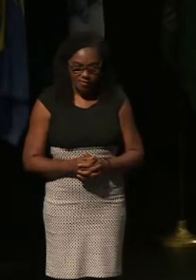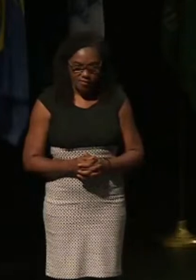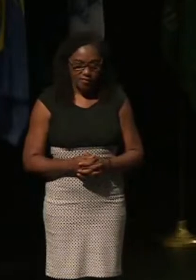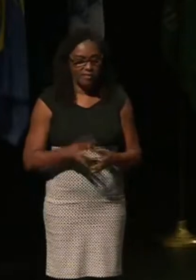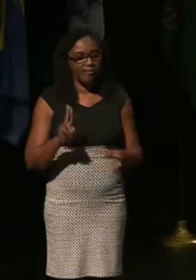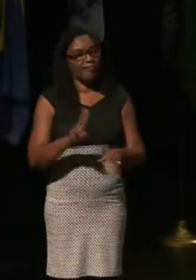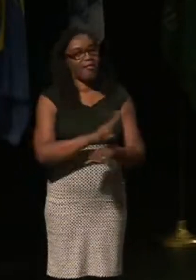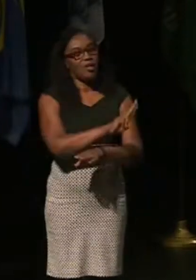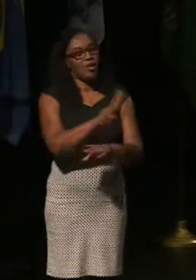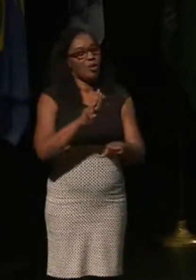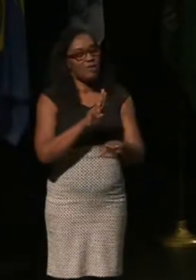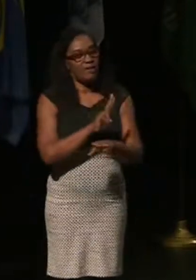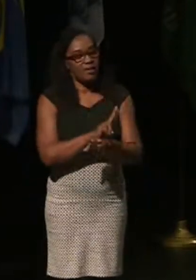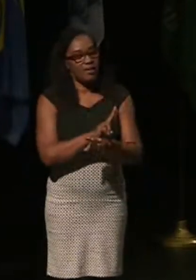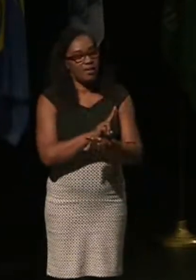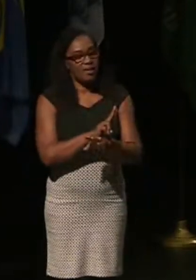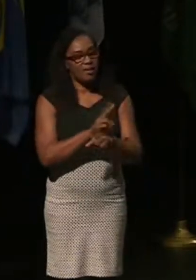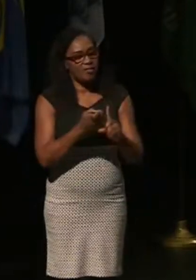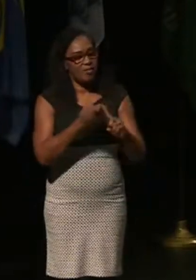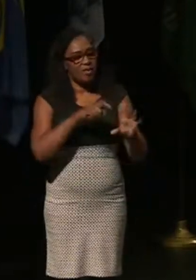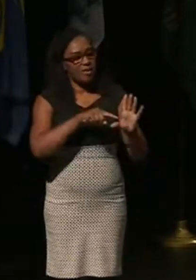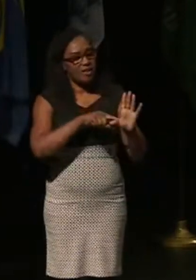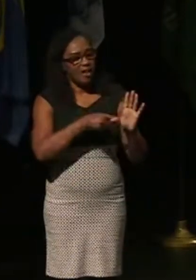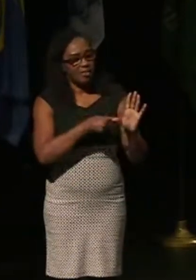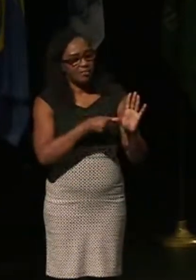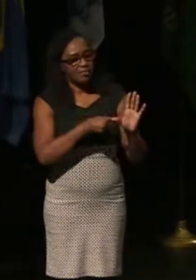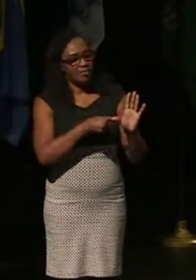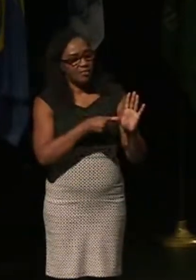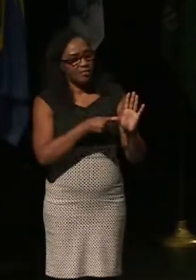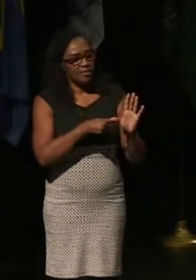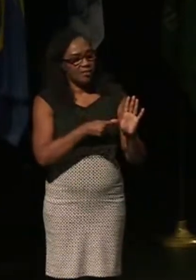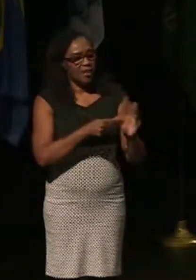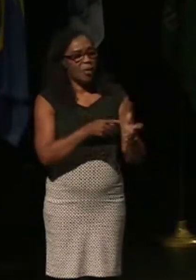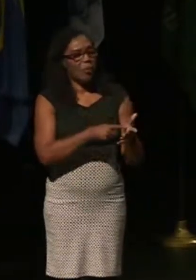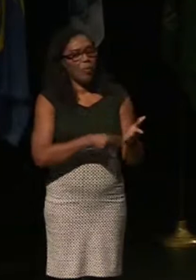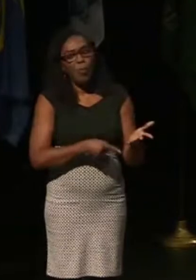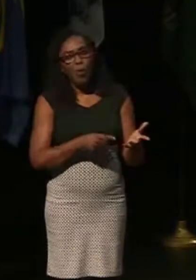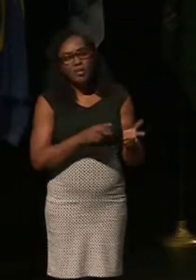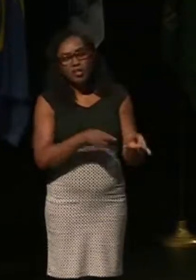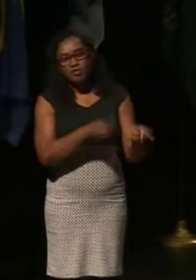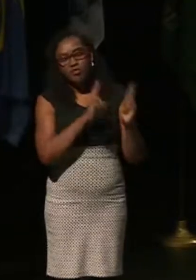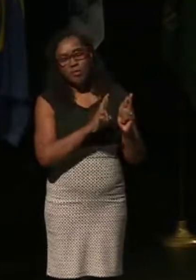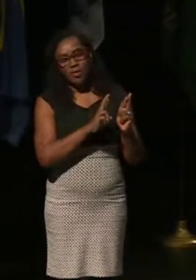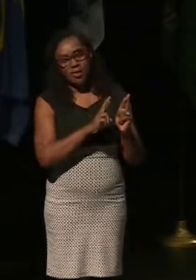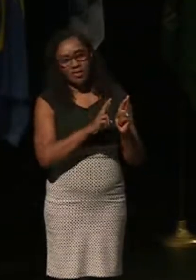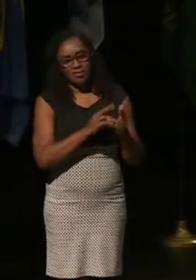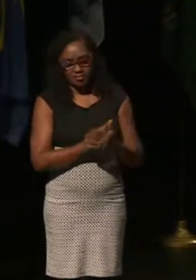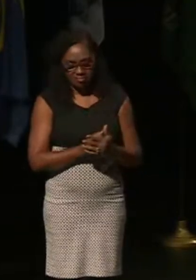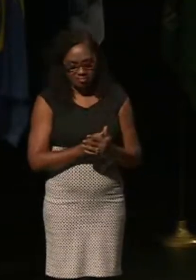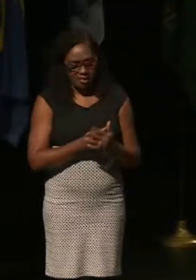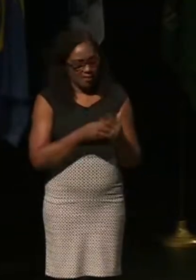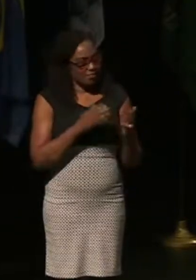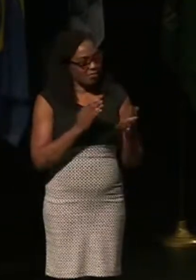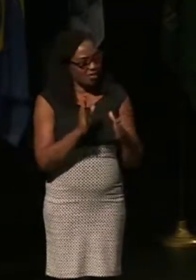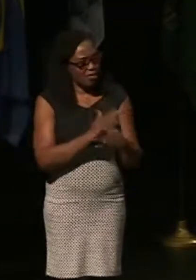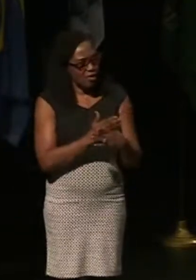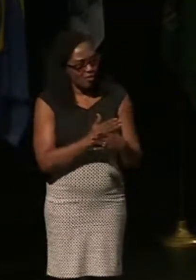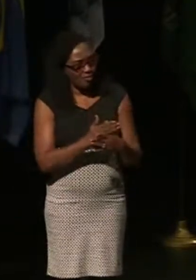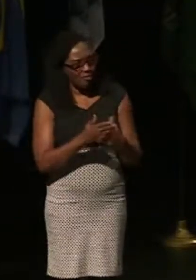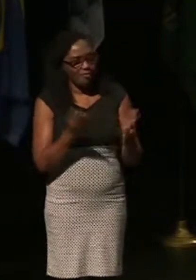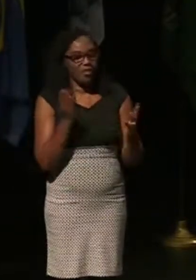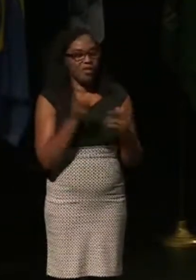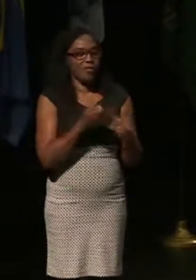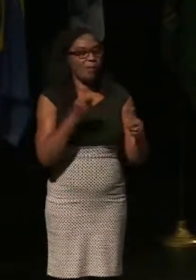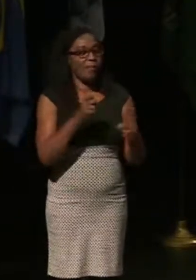The university, at its core, represents an institution created to bridge the gap between academia, industry, and the society at